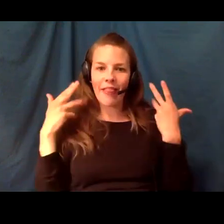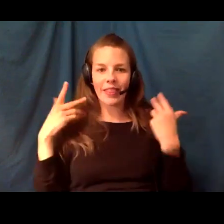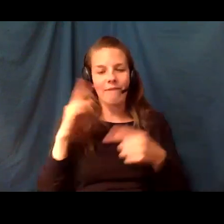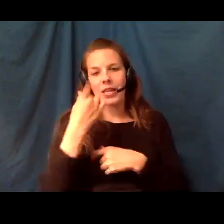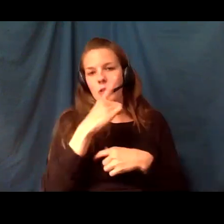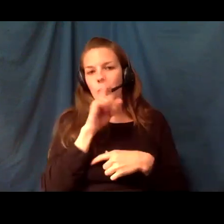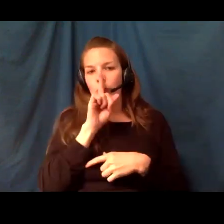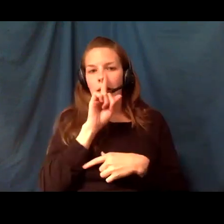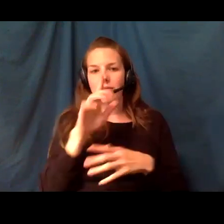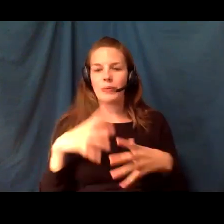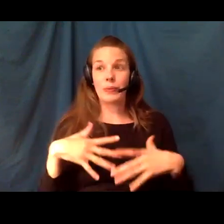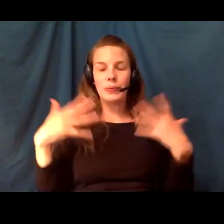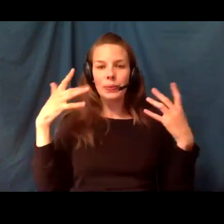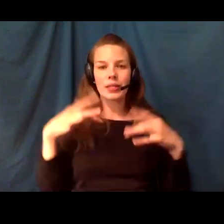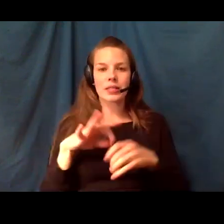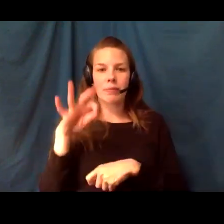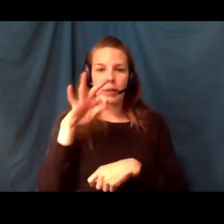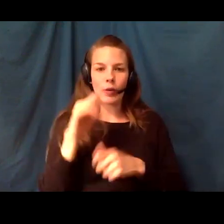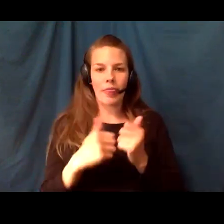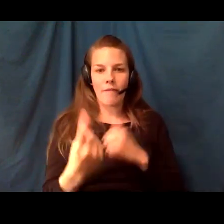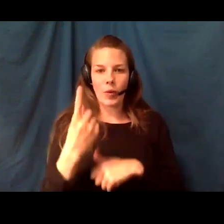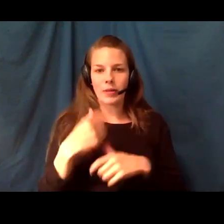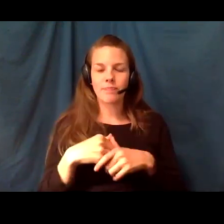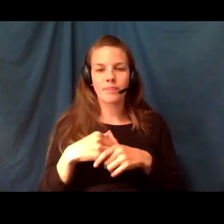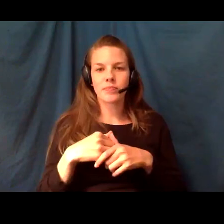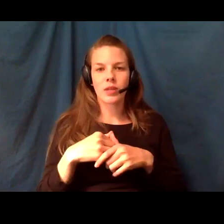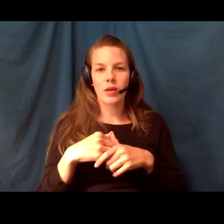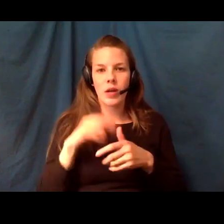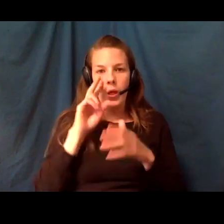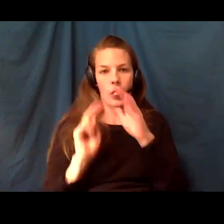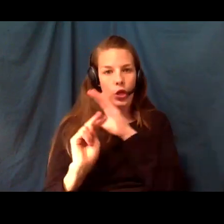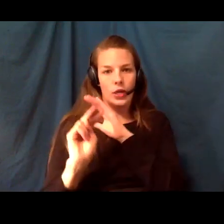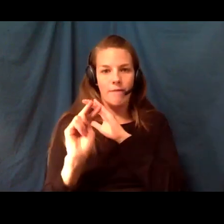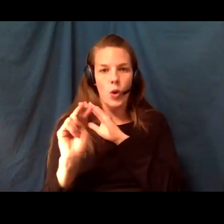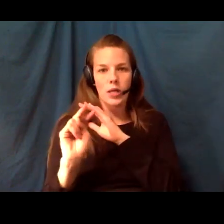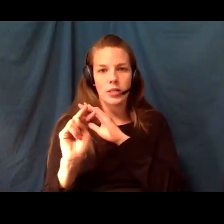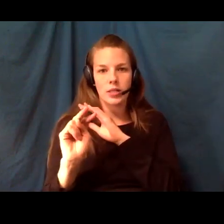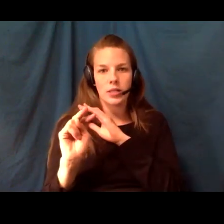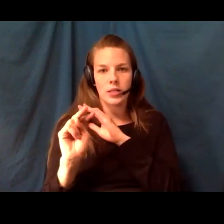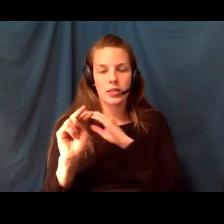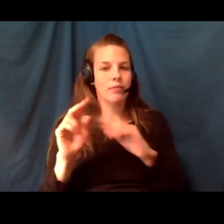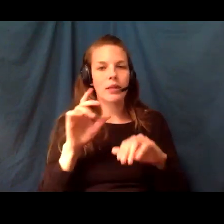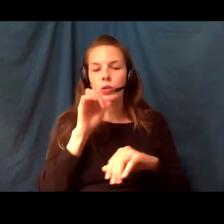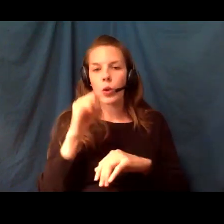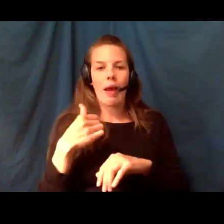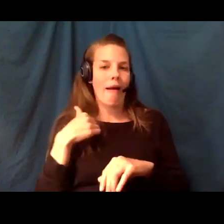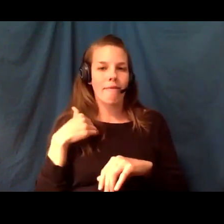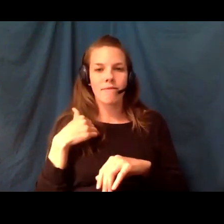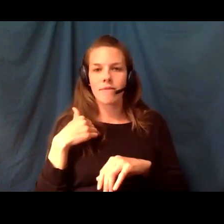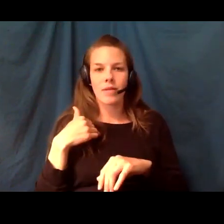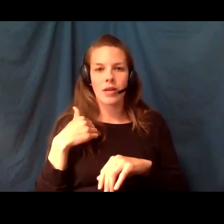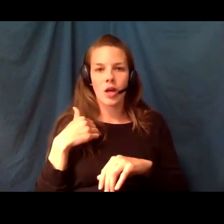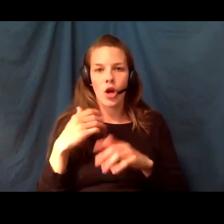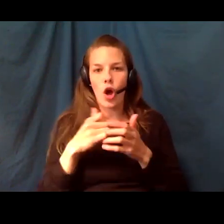really brightens spirits with everybody. Looking forward, while we do not have all of the